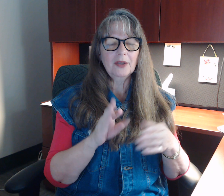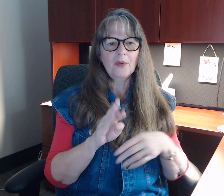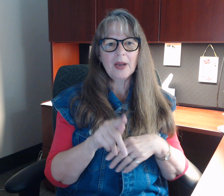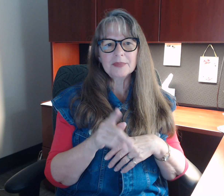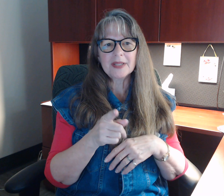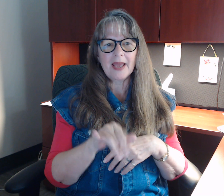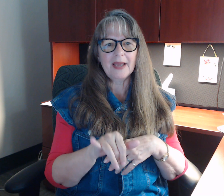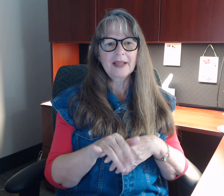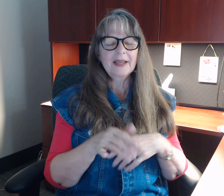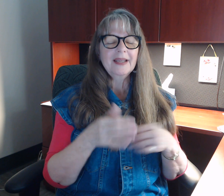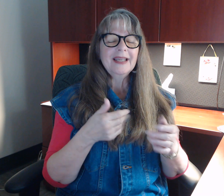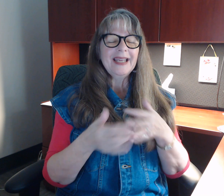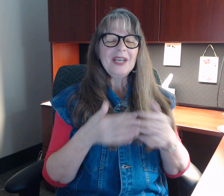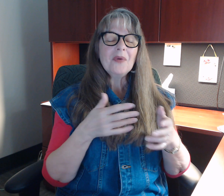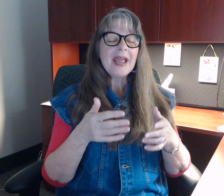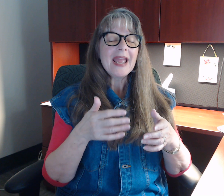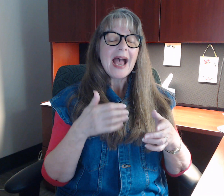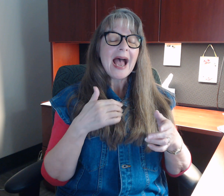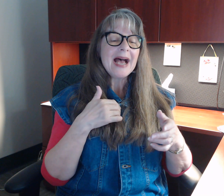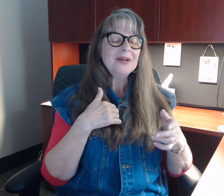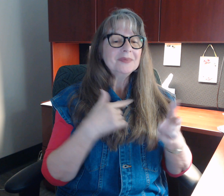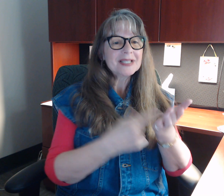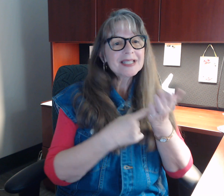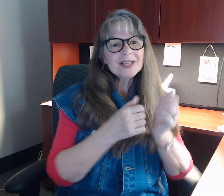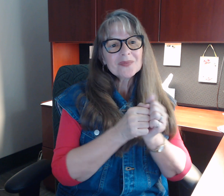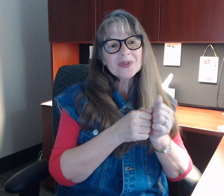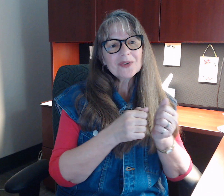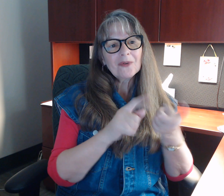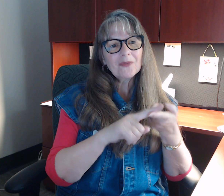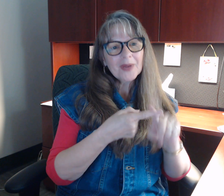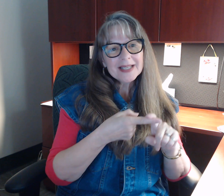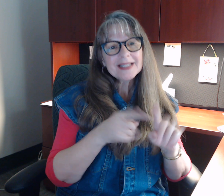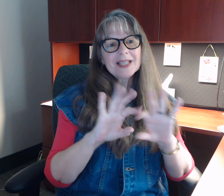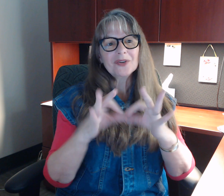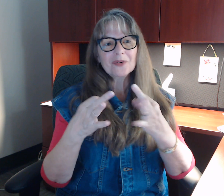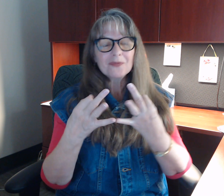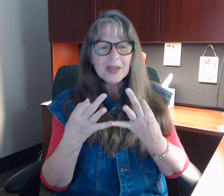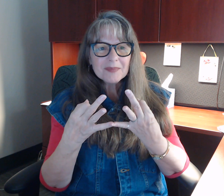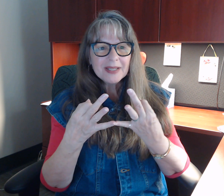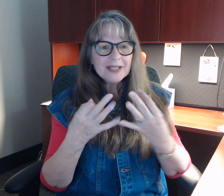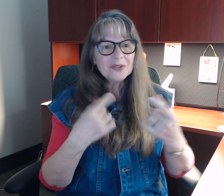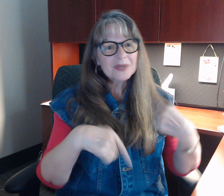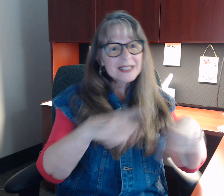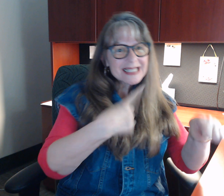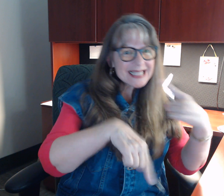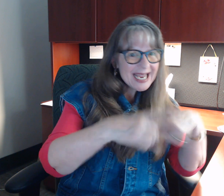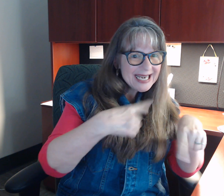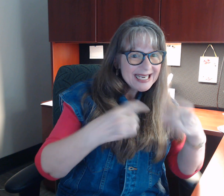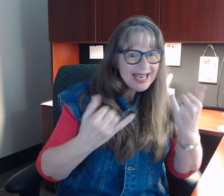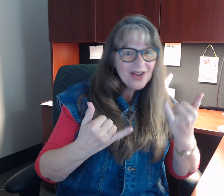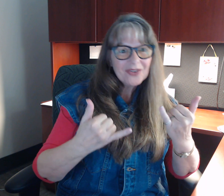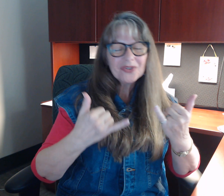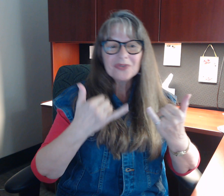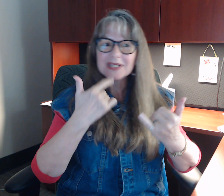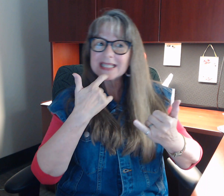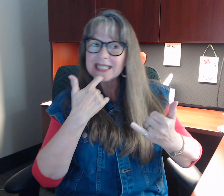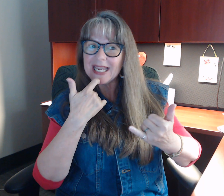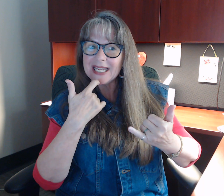up to that. Anyway, discuss it with your friends and your family, and you can sign it now, and you can say it,